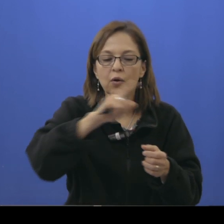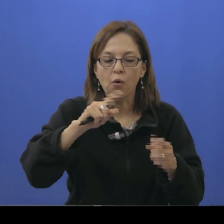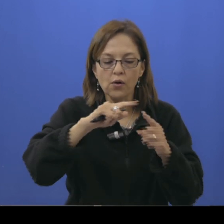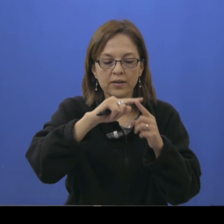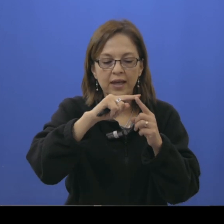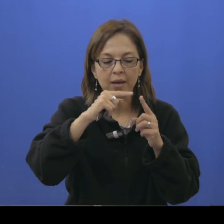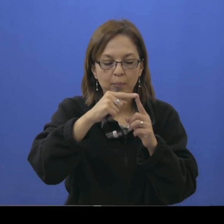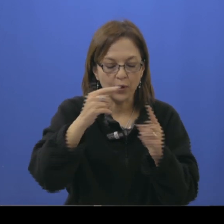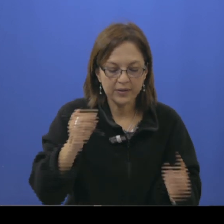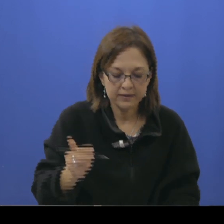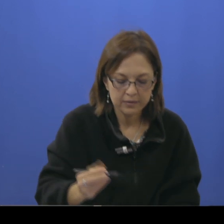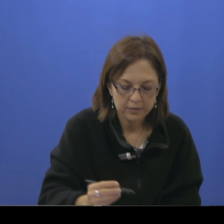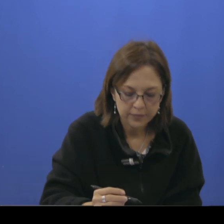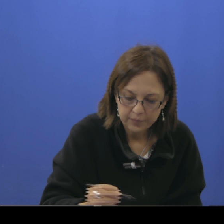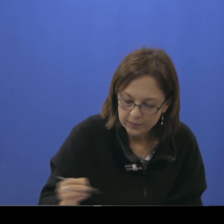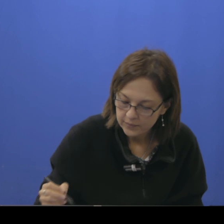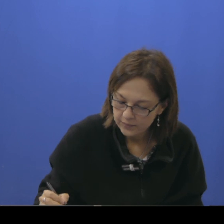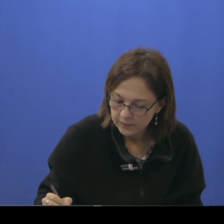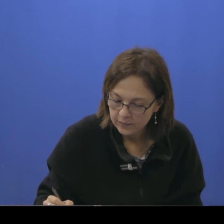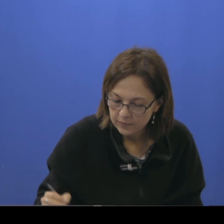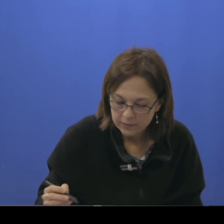Connect all the points.